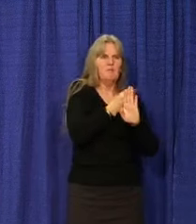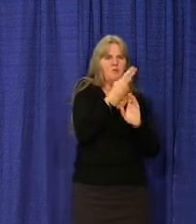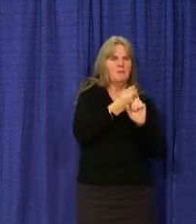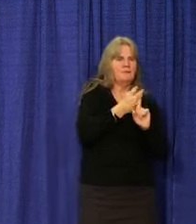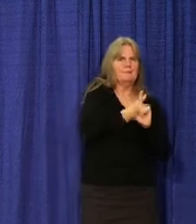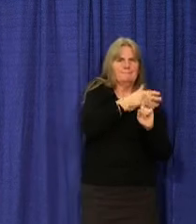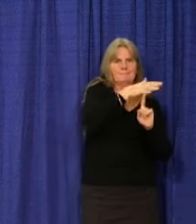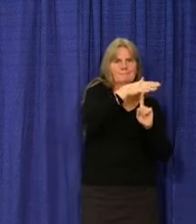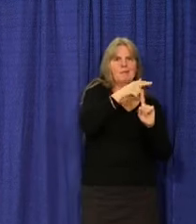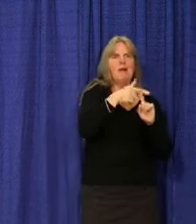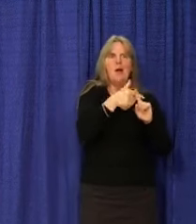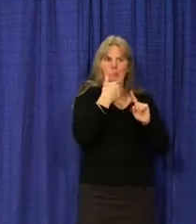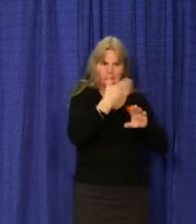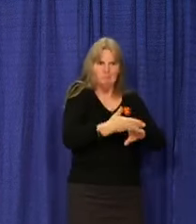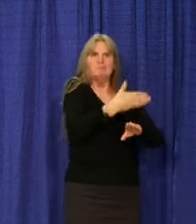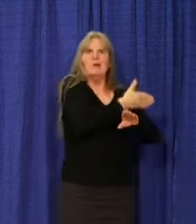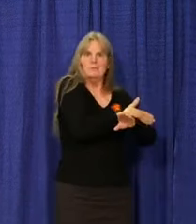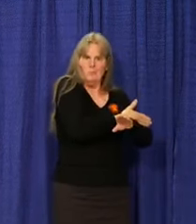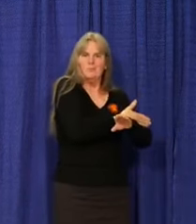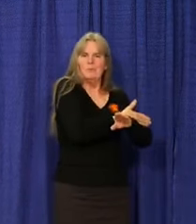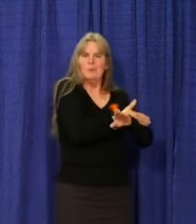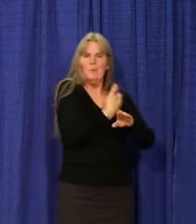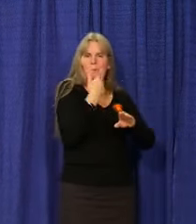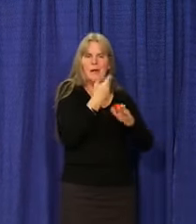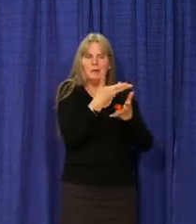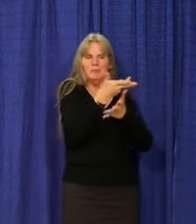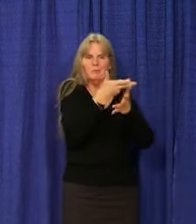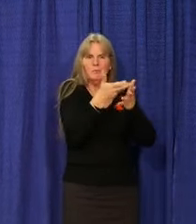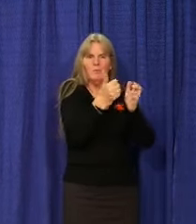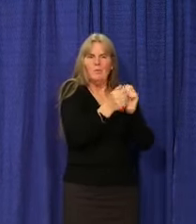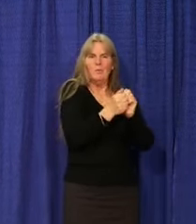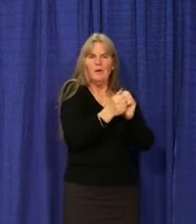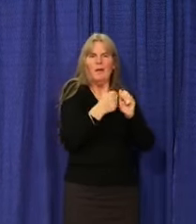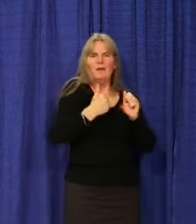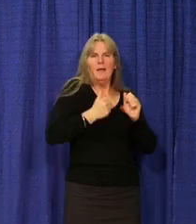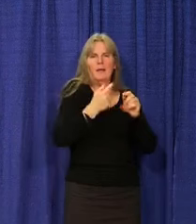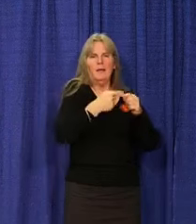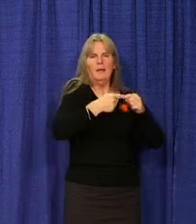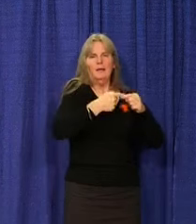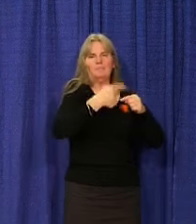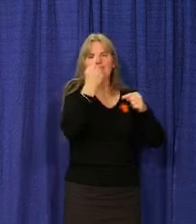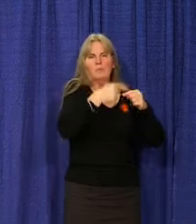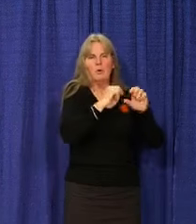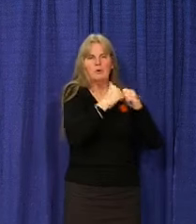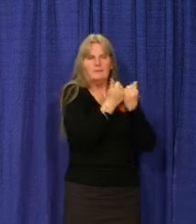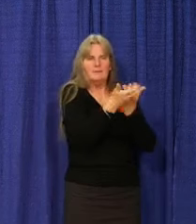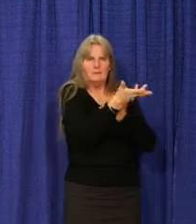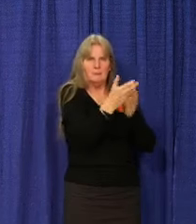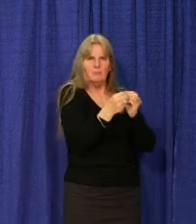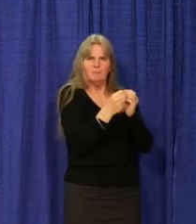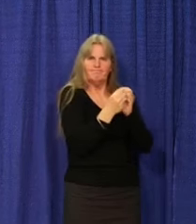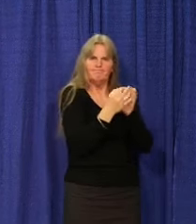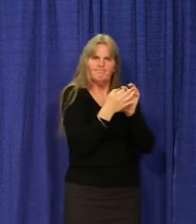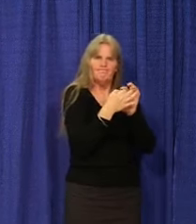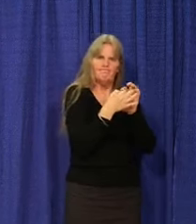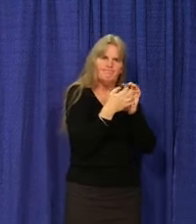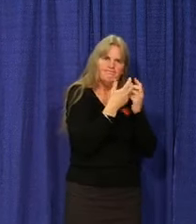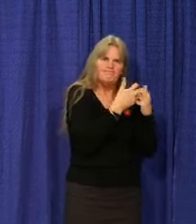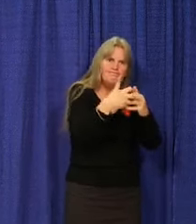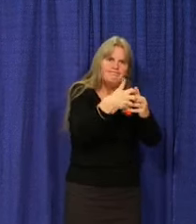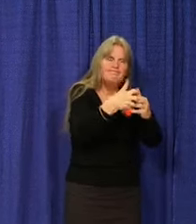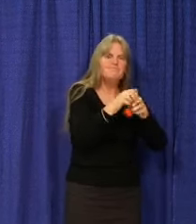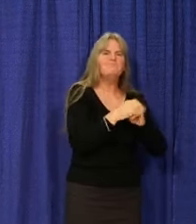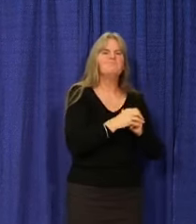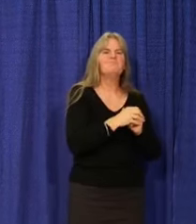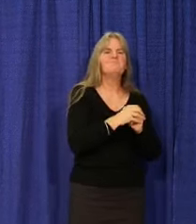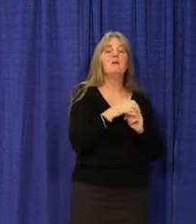months ago before those upgrades to CBSA came into place. With respect to other travelers,